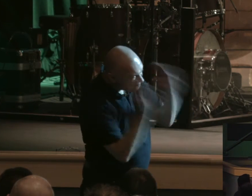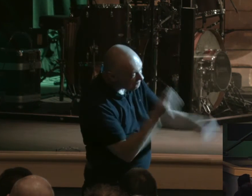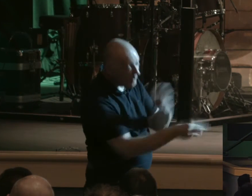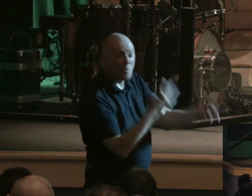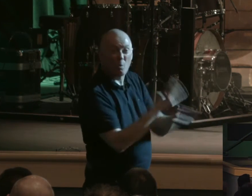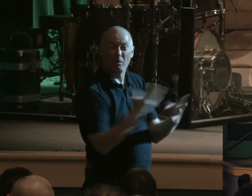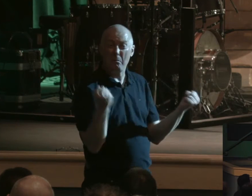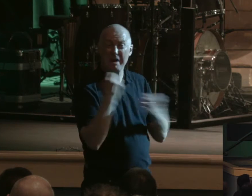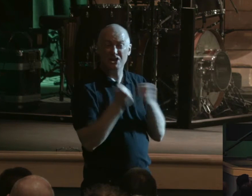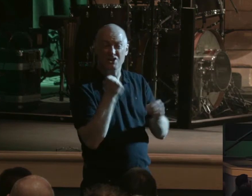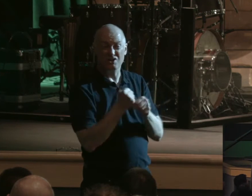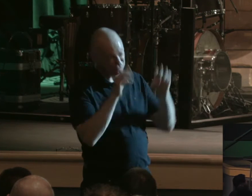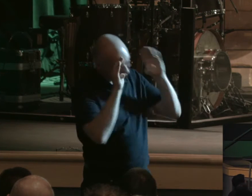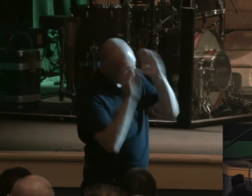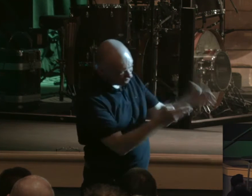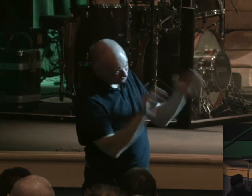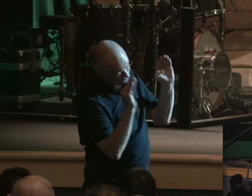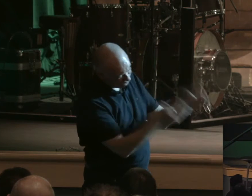have for all these years?